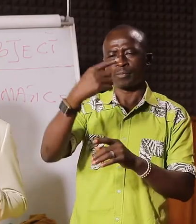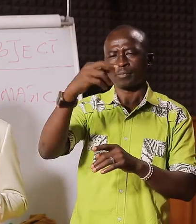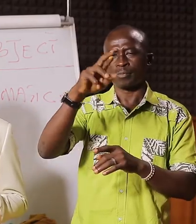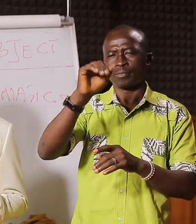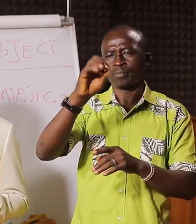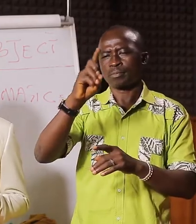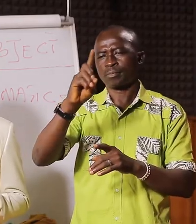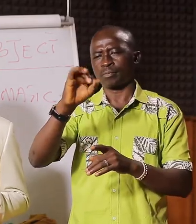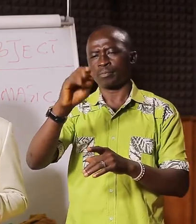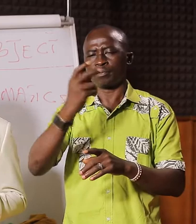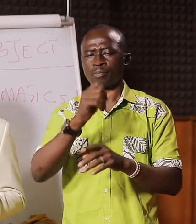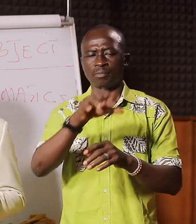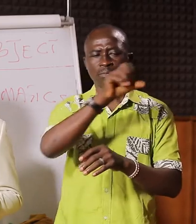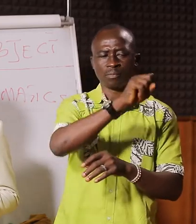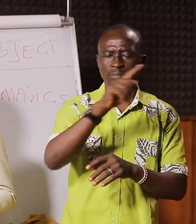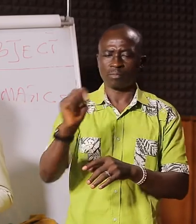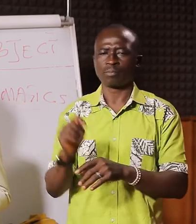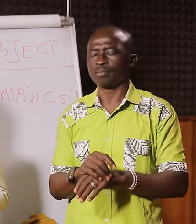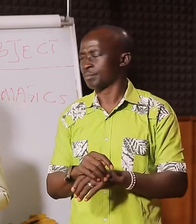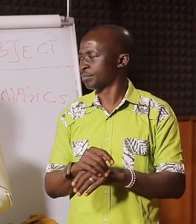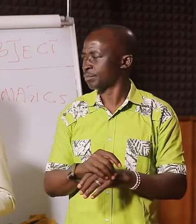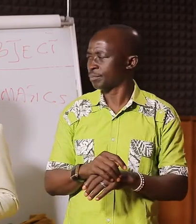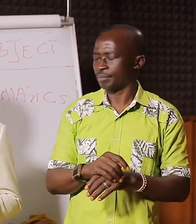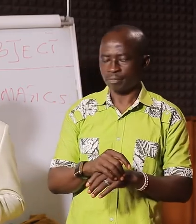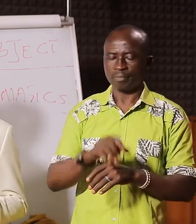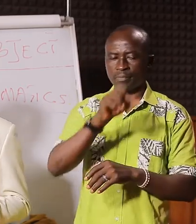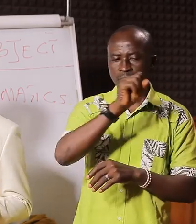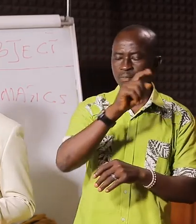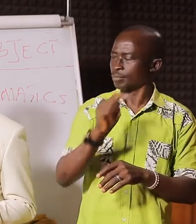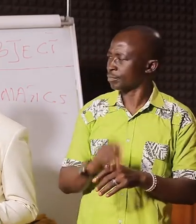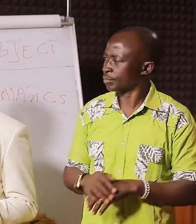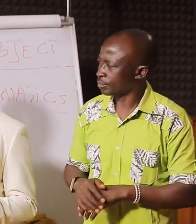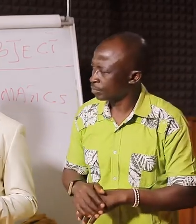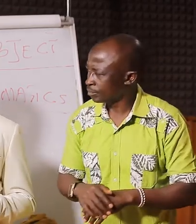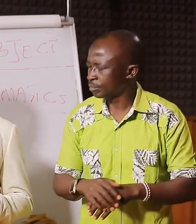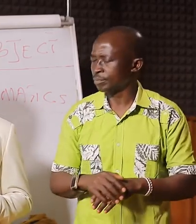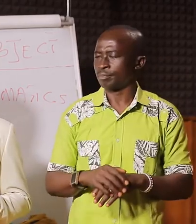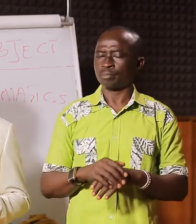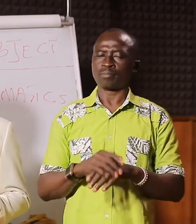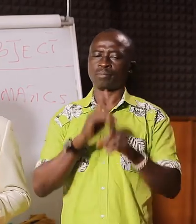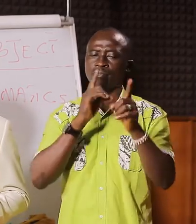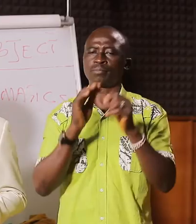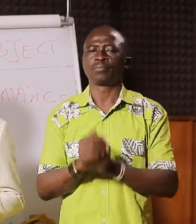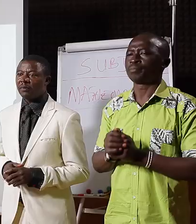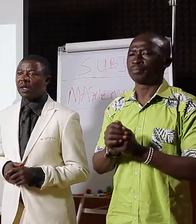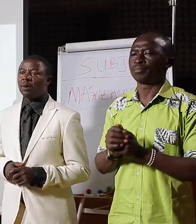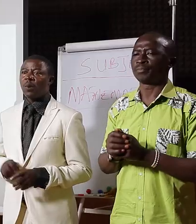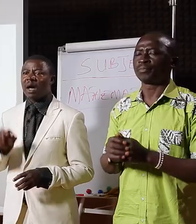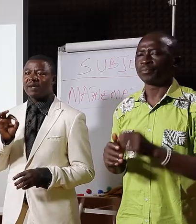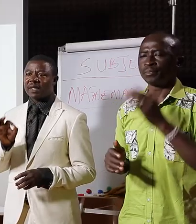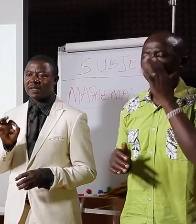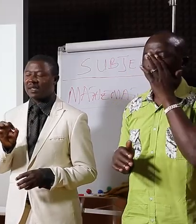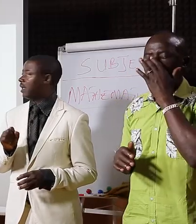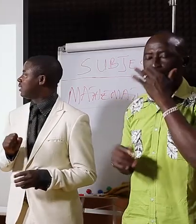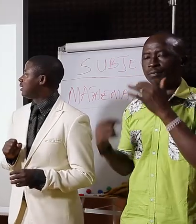line ST. We are expected to find the gradient of line ST. Now, solution, we